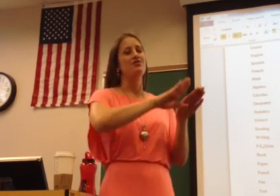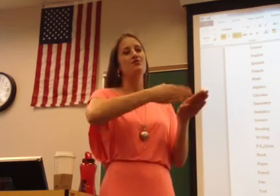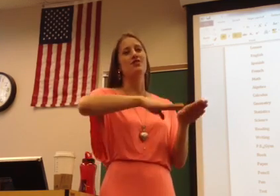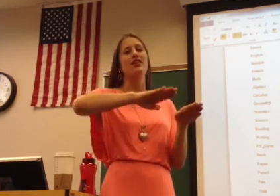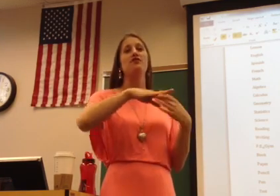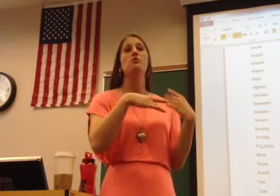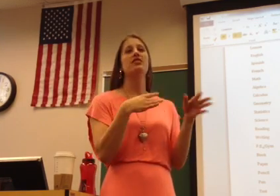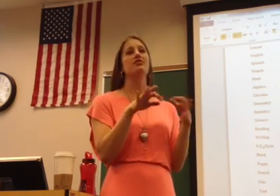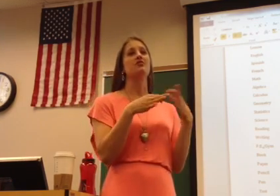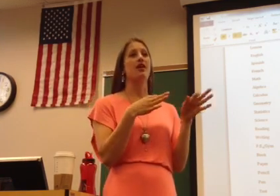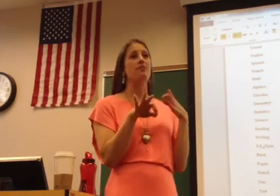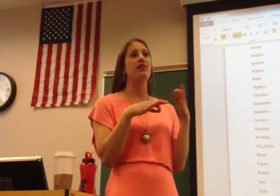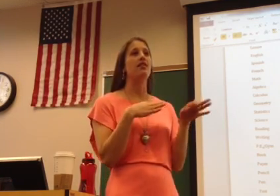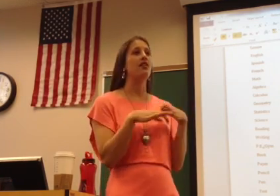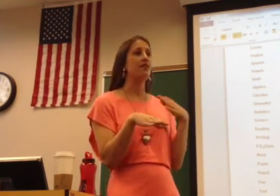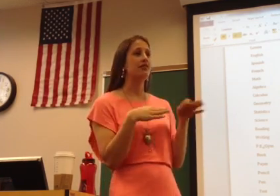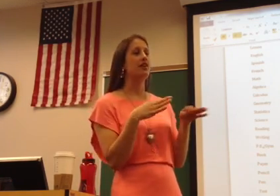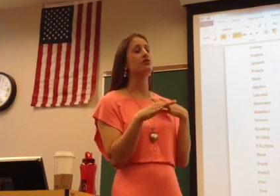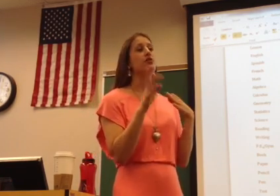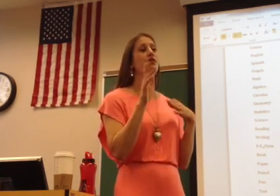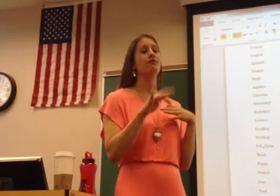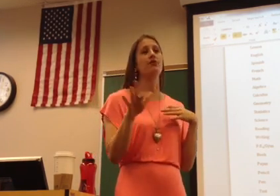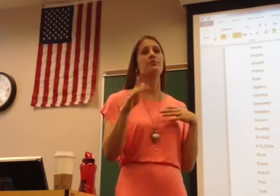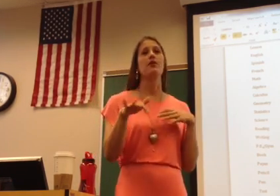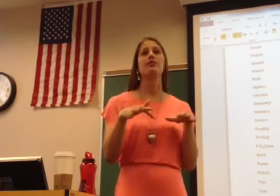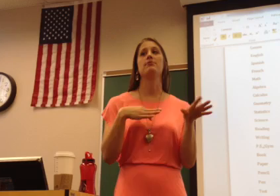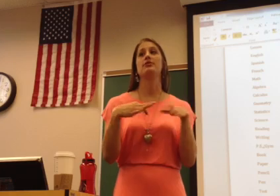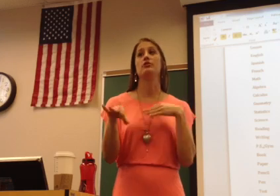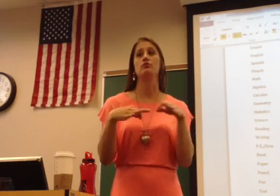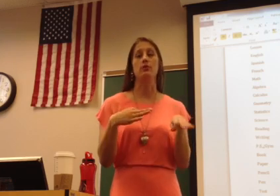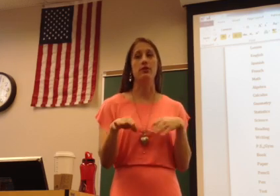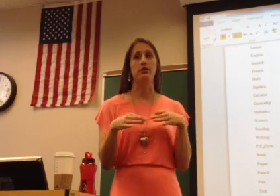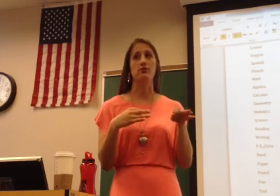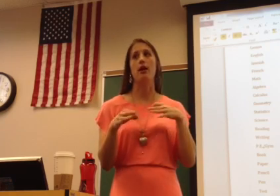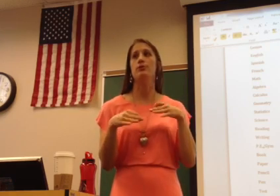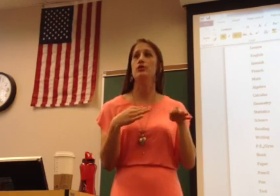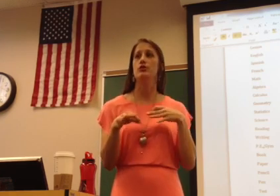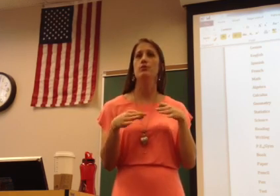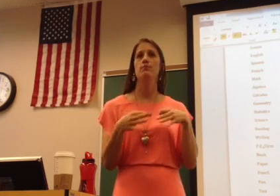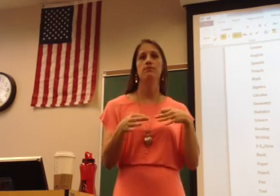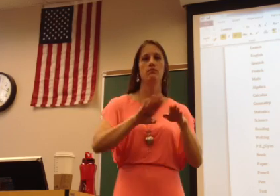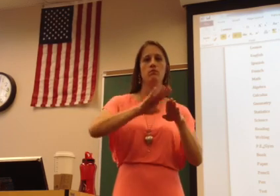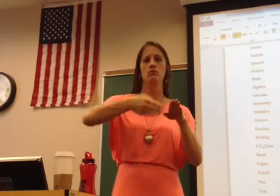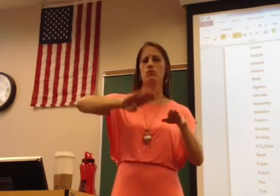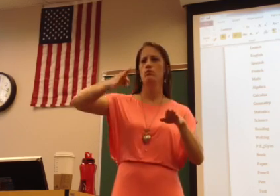You could, if you wanted to describe it, a lot of ASL, so you don't have to finger spell all the time, this is what we call describe and do.